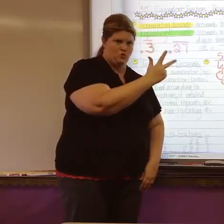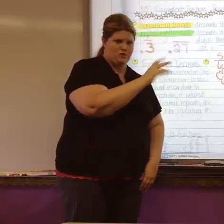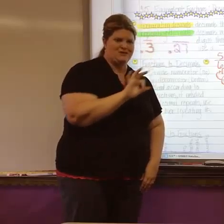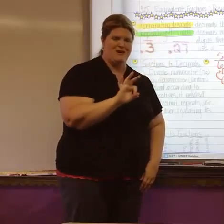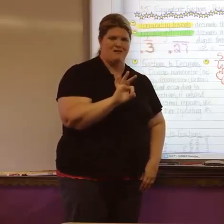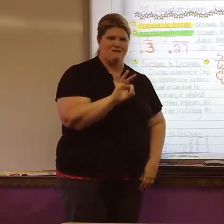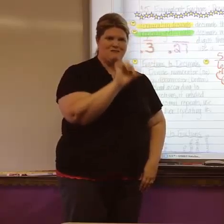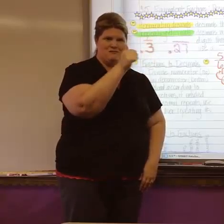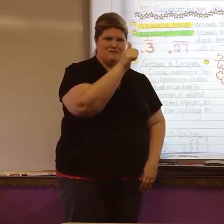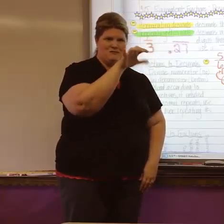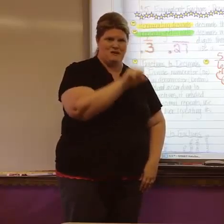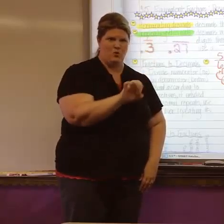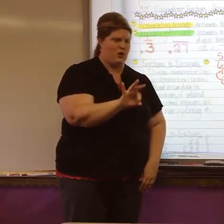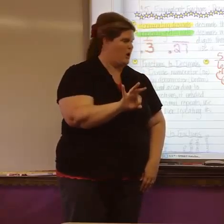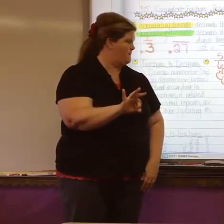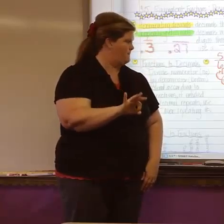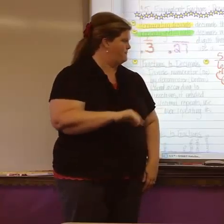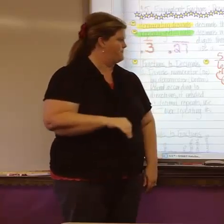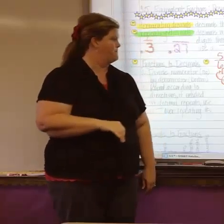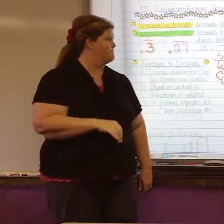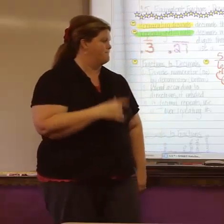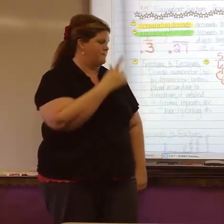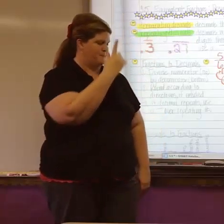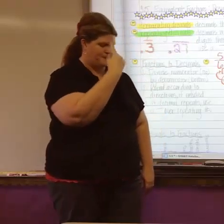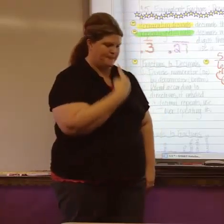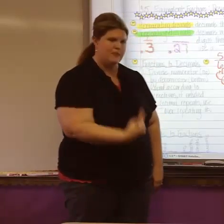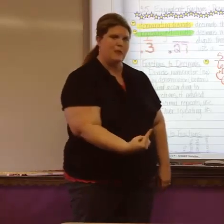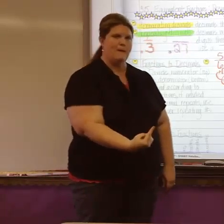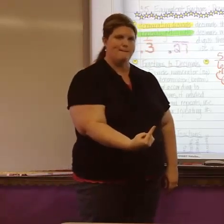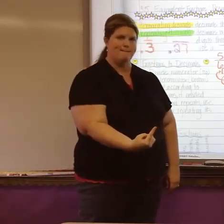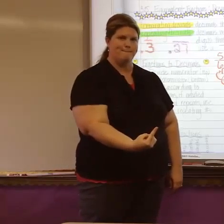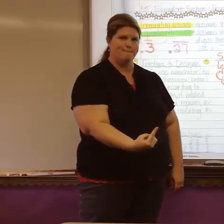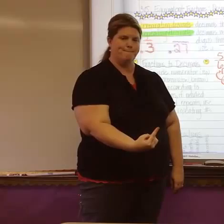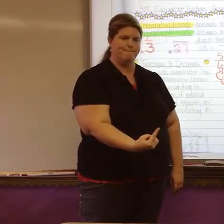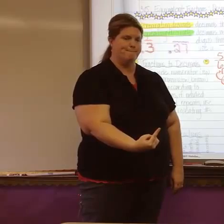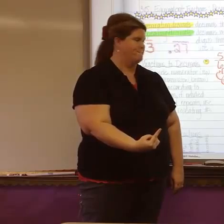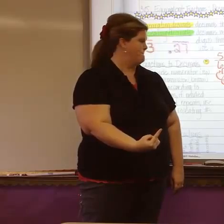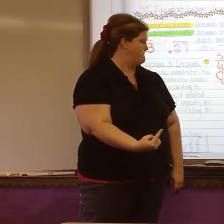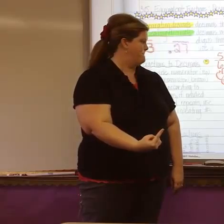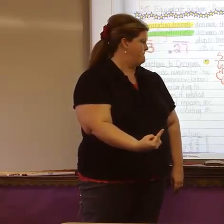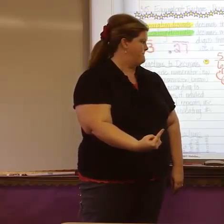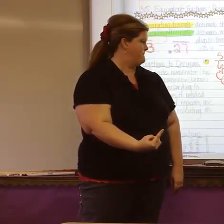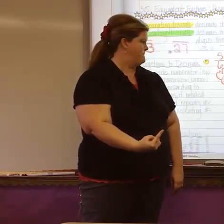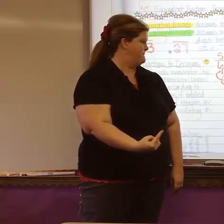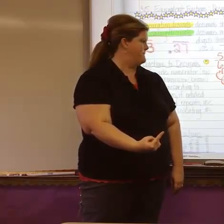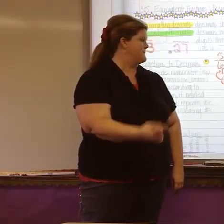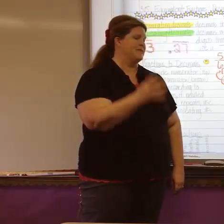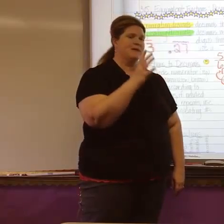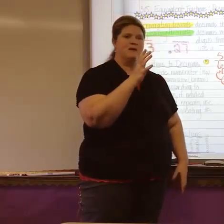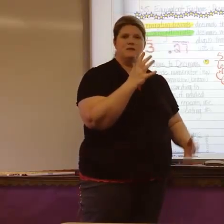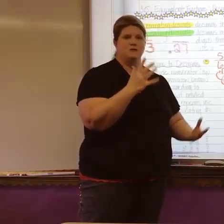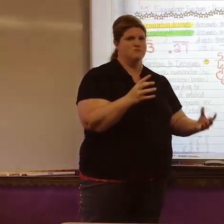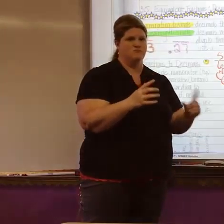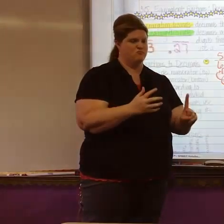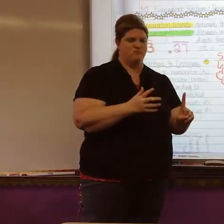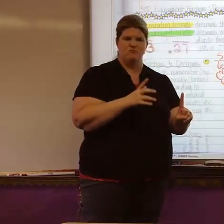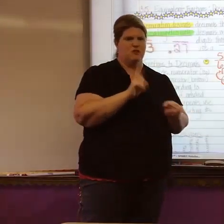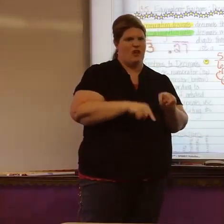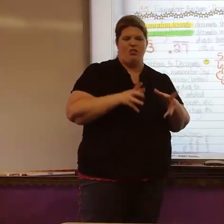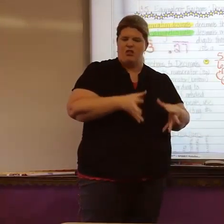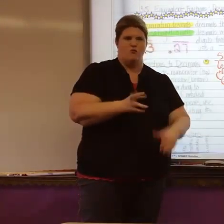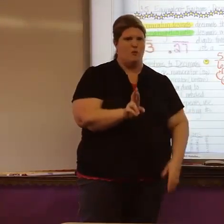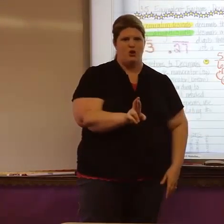is 9. Subtract, regroup, 1. No remainders.